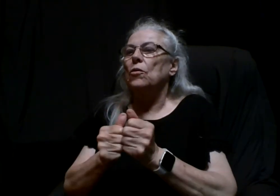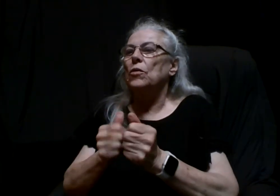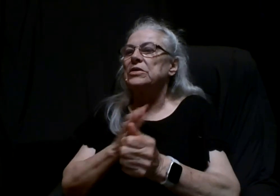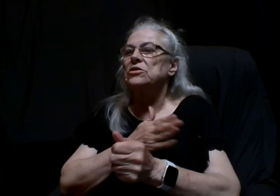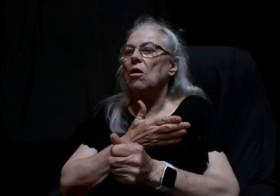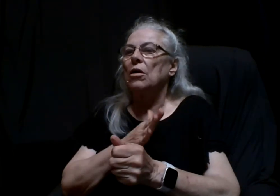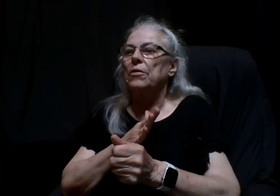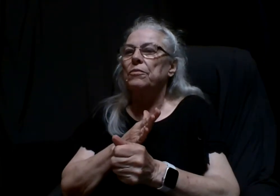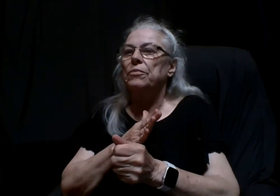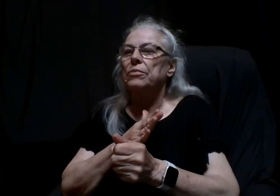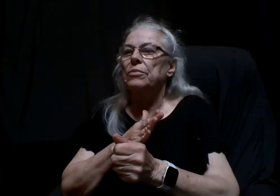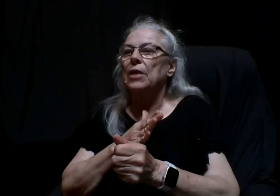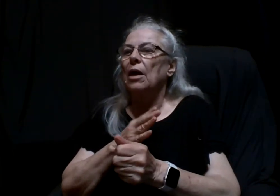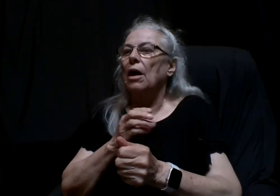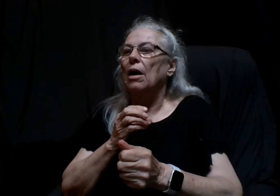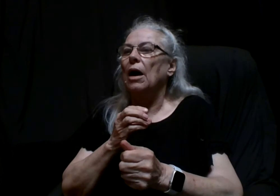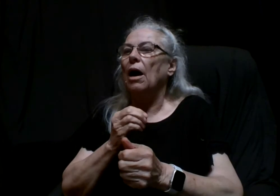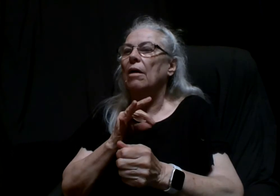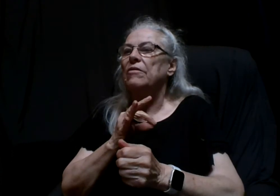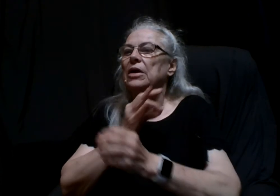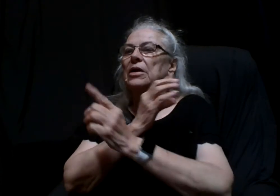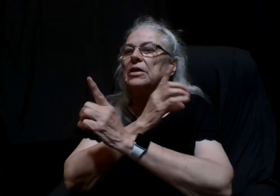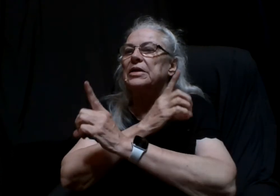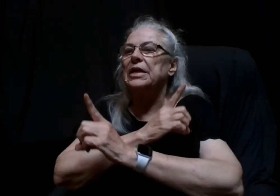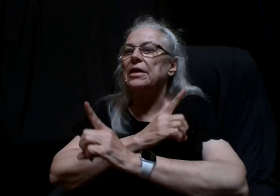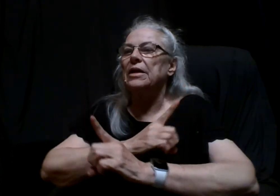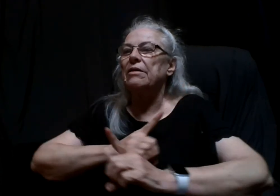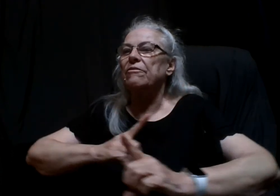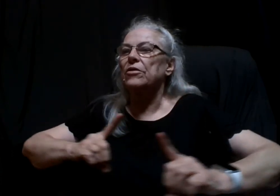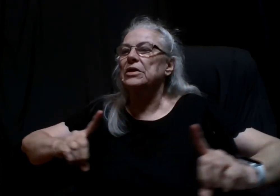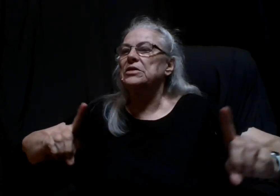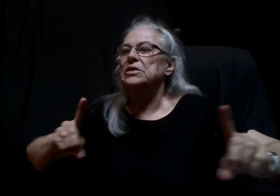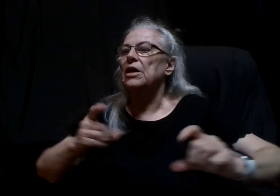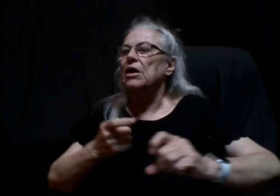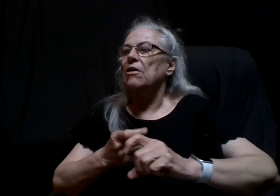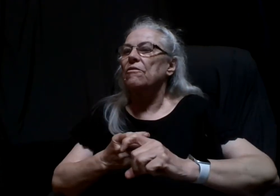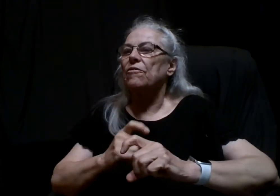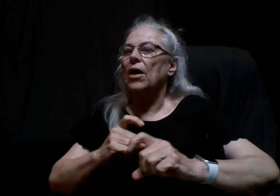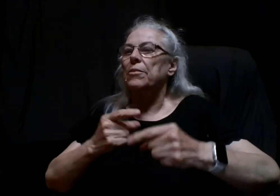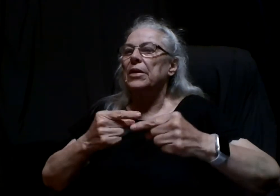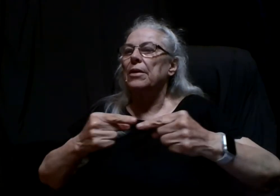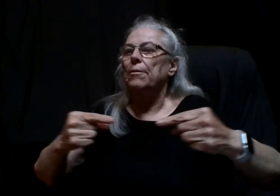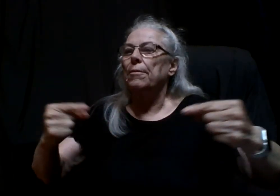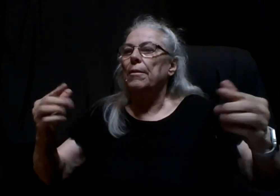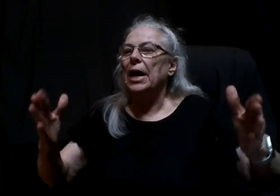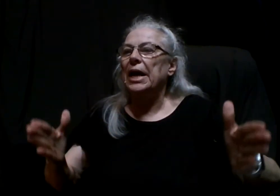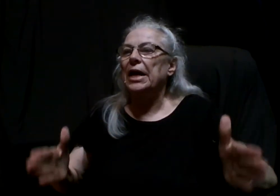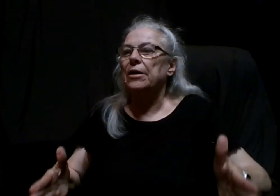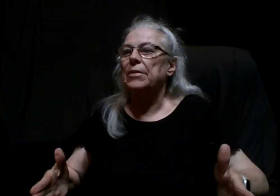with song of deliverance from my